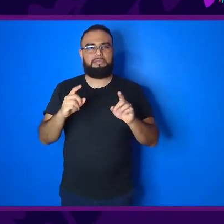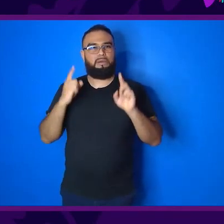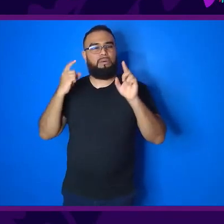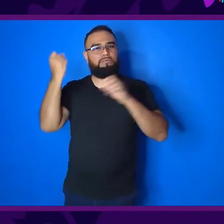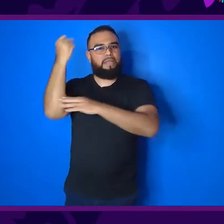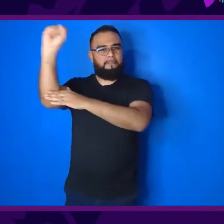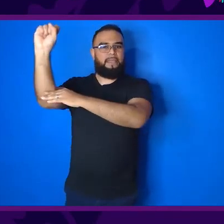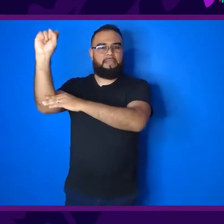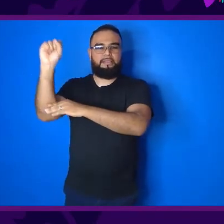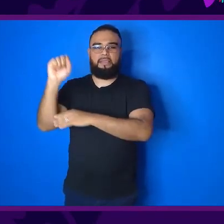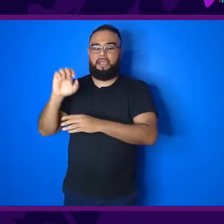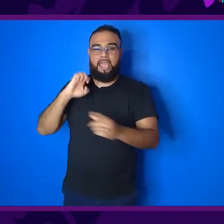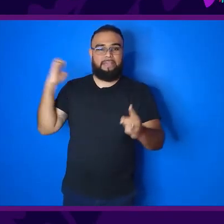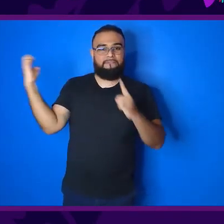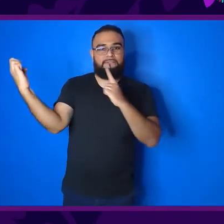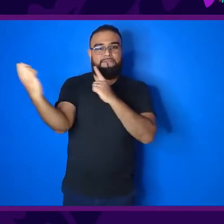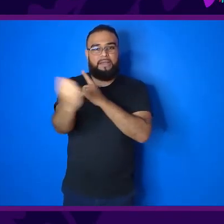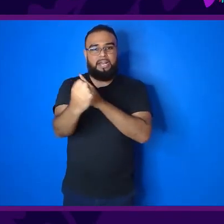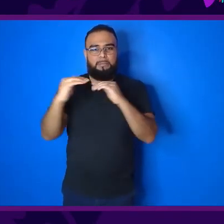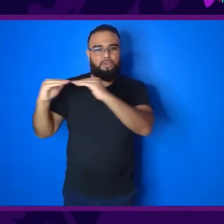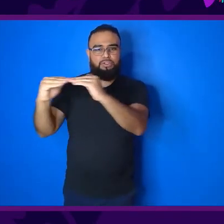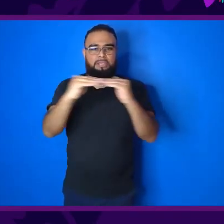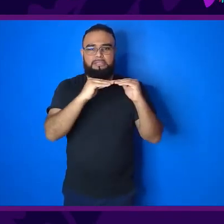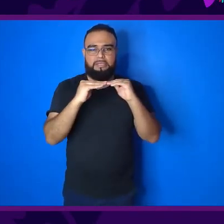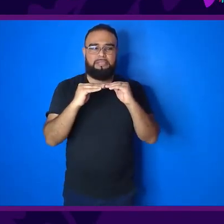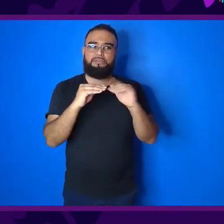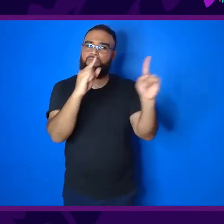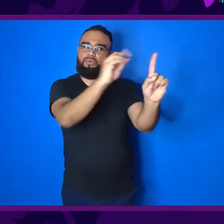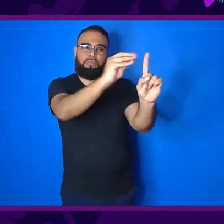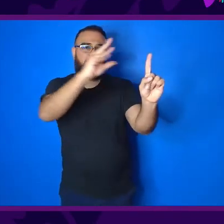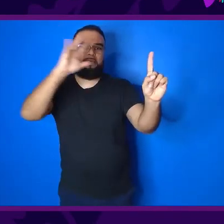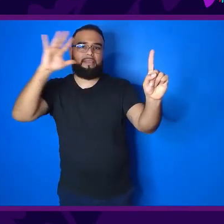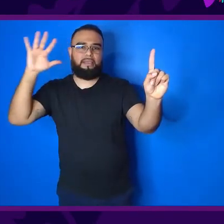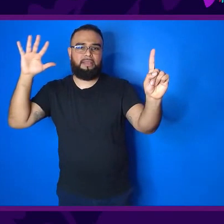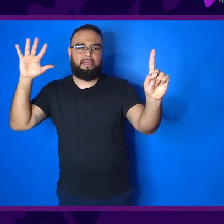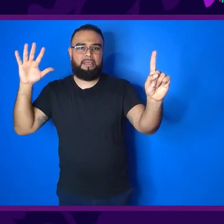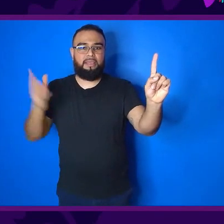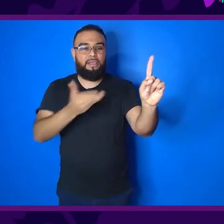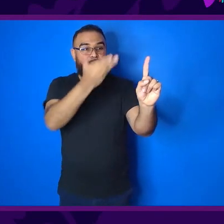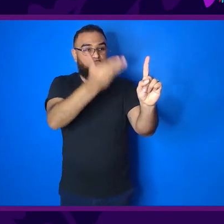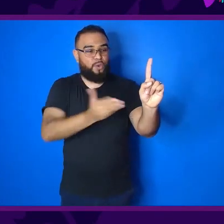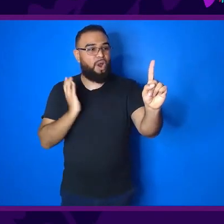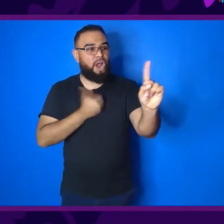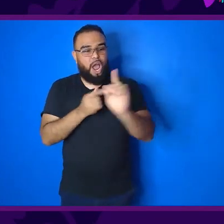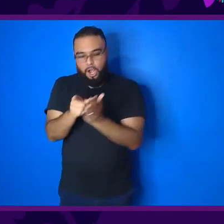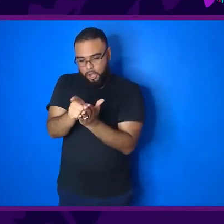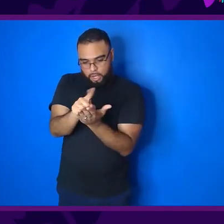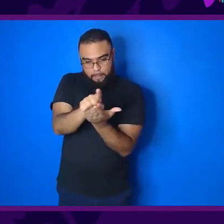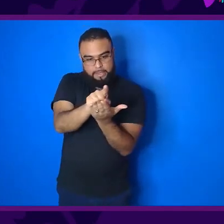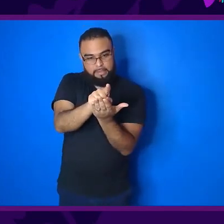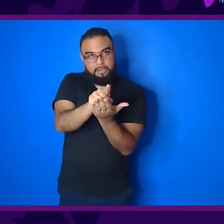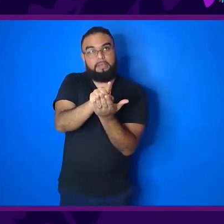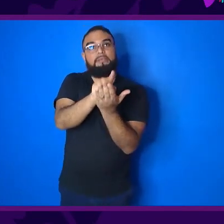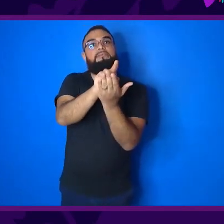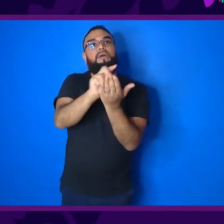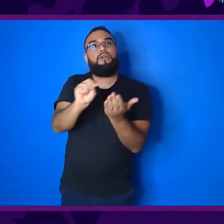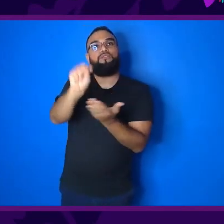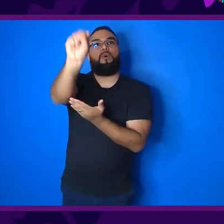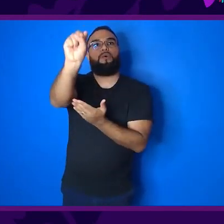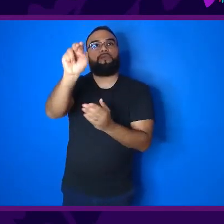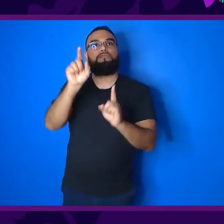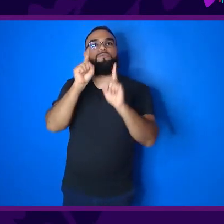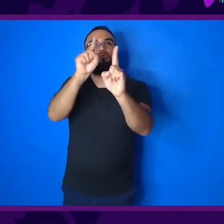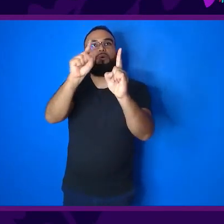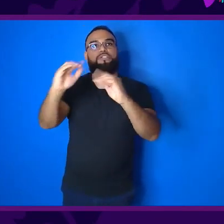too. You're loved and admired by all. You are our compass, pointing magnetic north towards justice now since the 60s